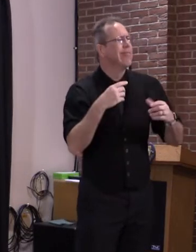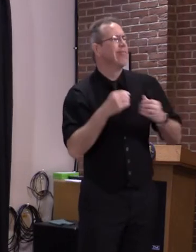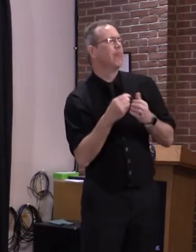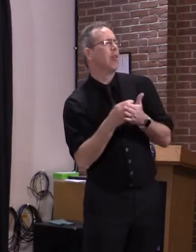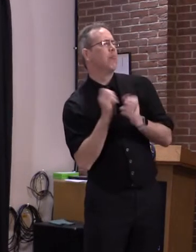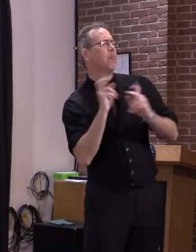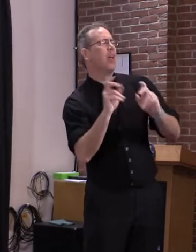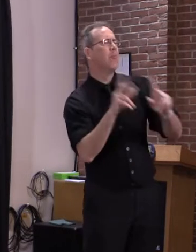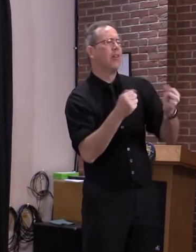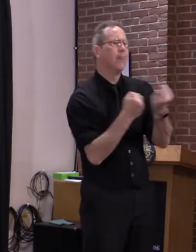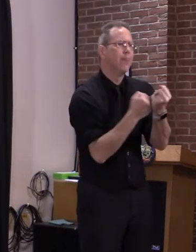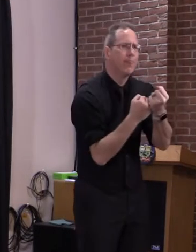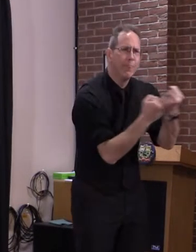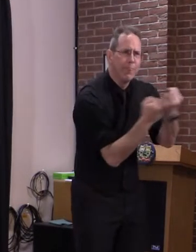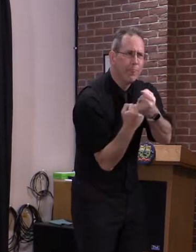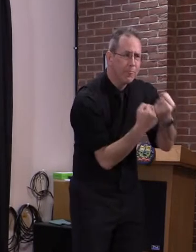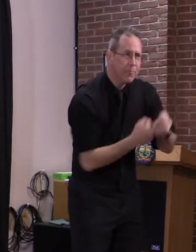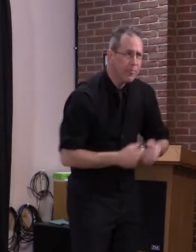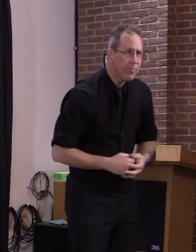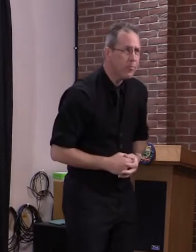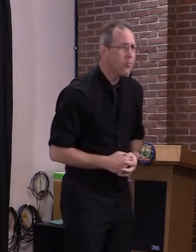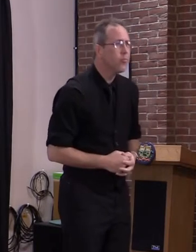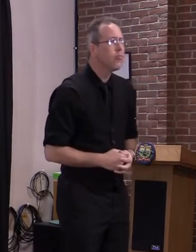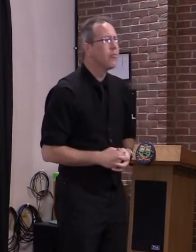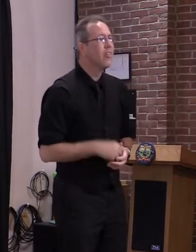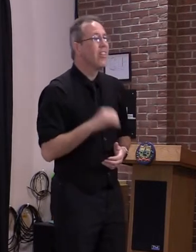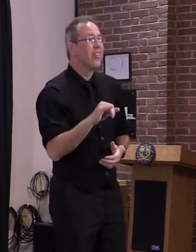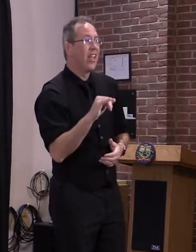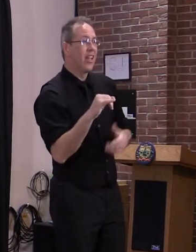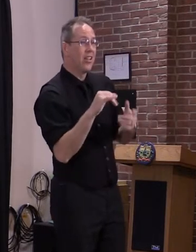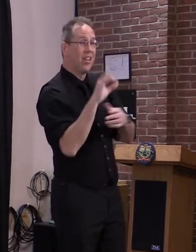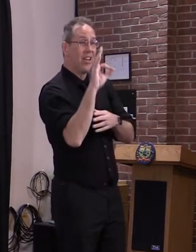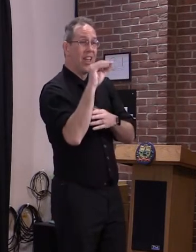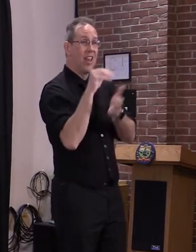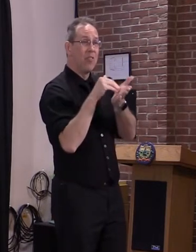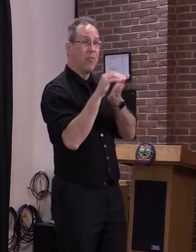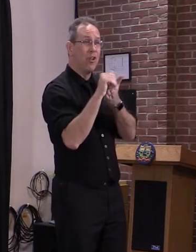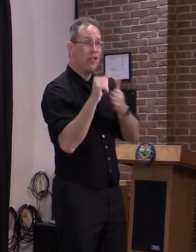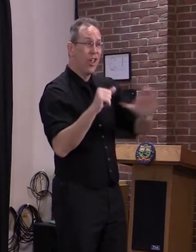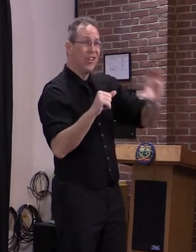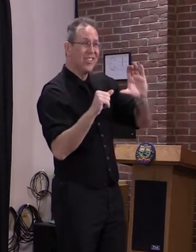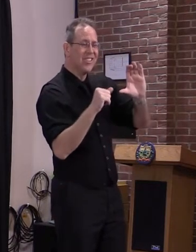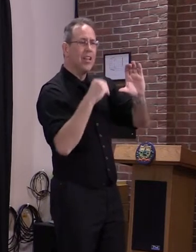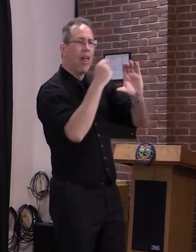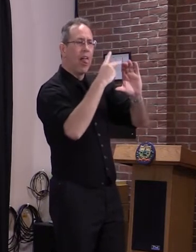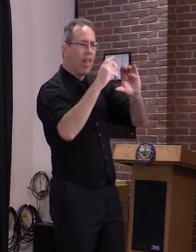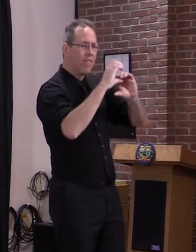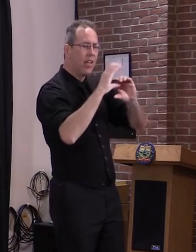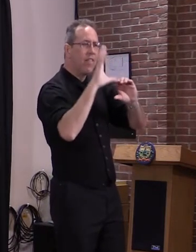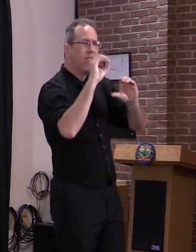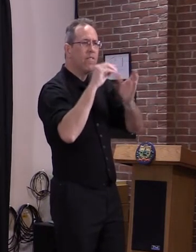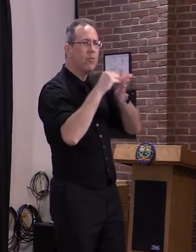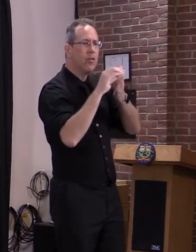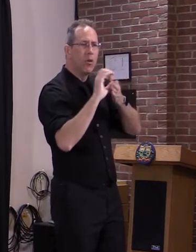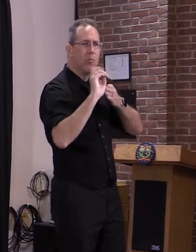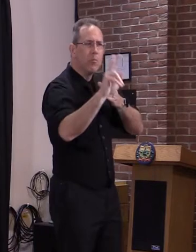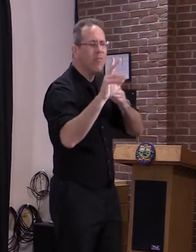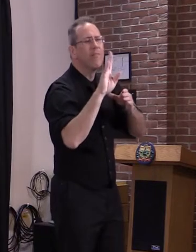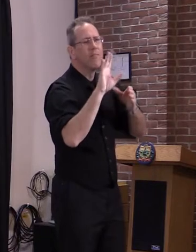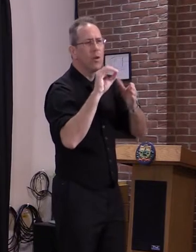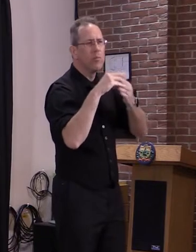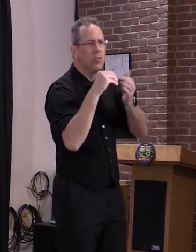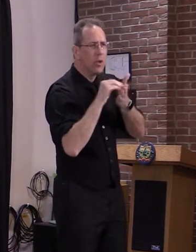surplus, because of our workforce shortage, I'm proposing we dedicate that to support career and technical